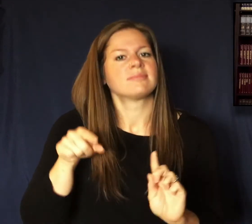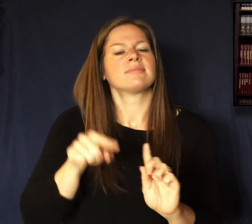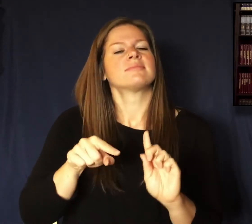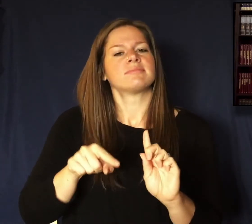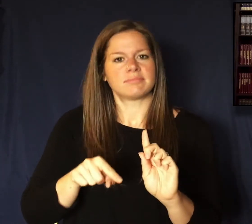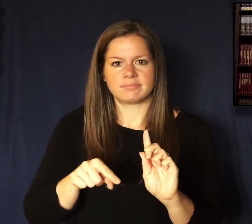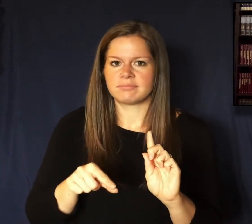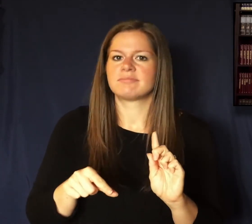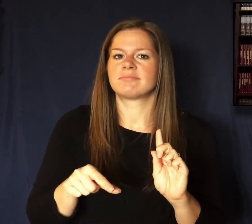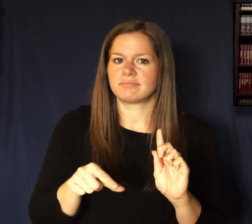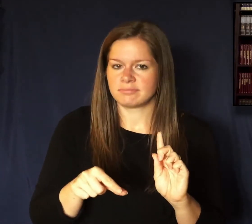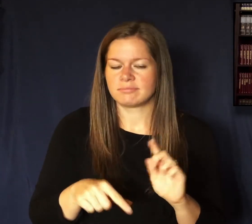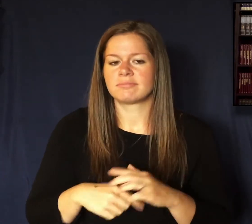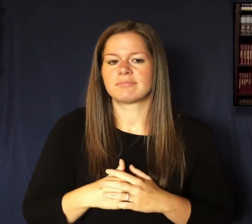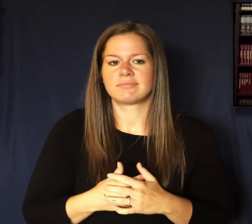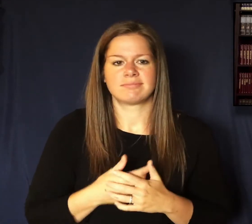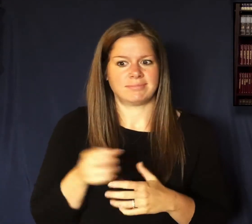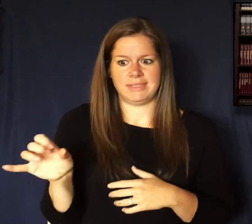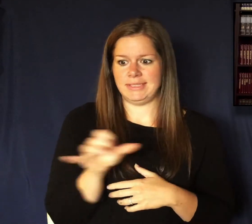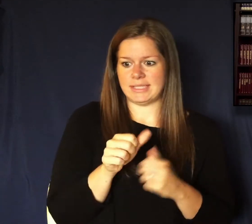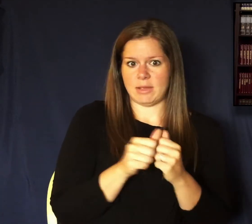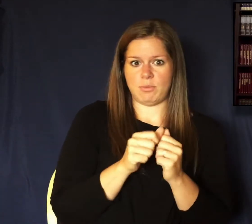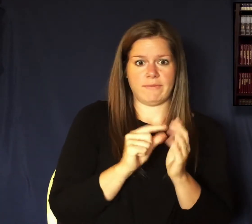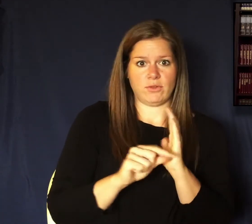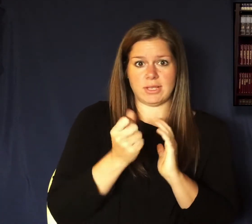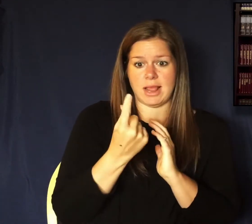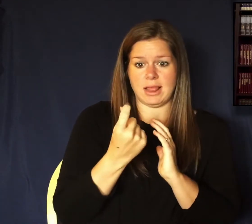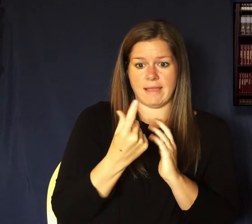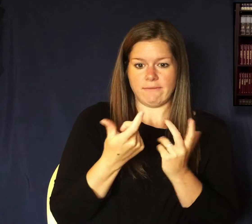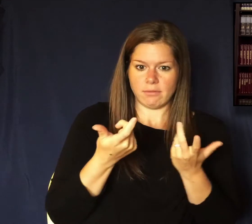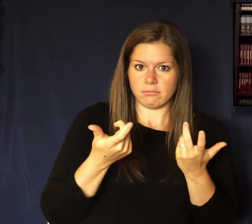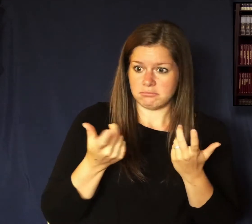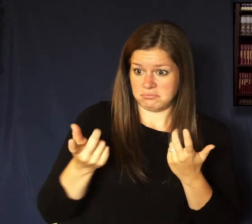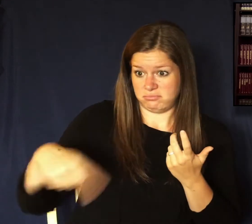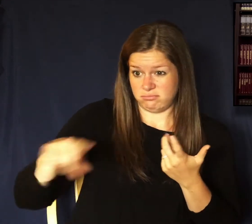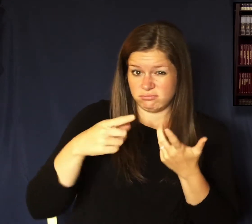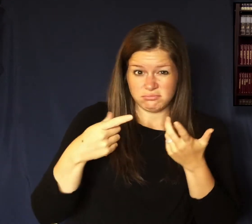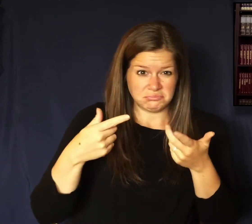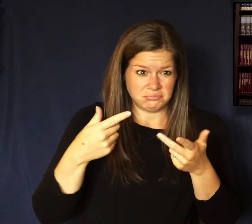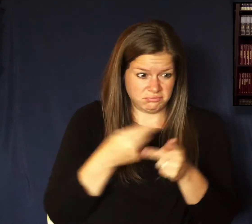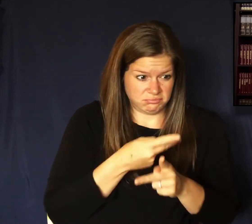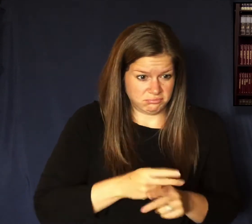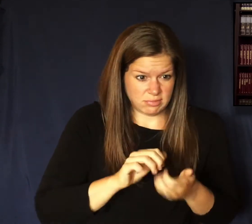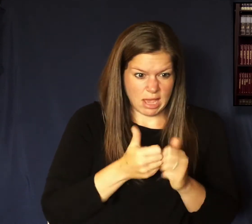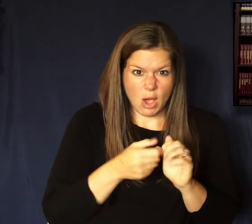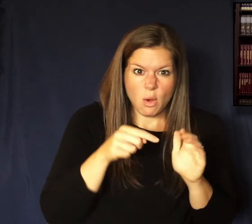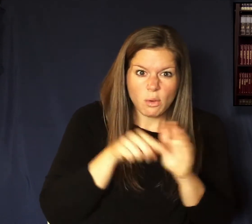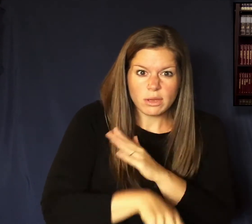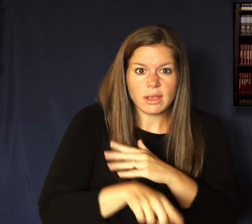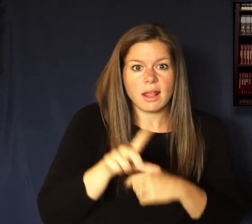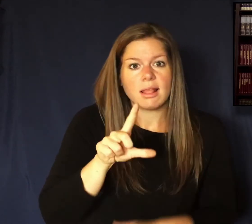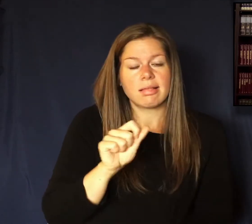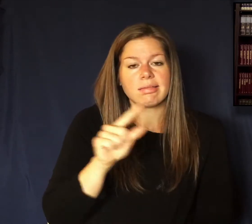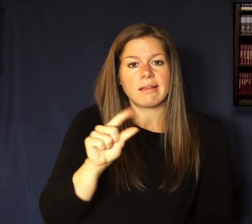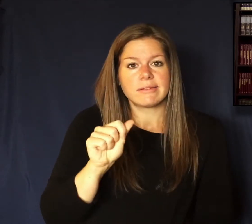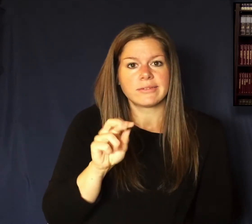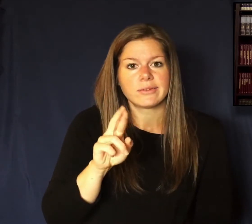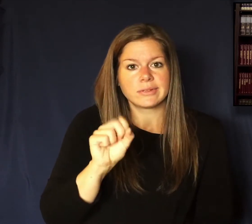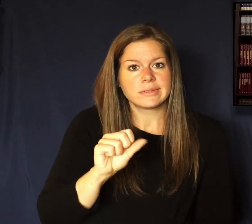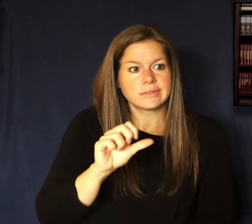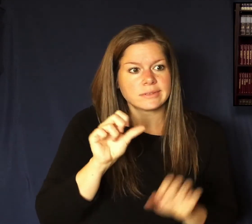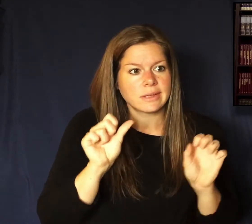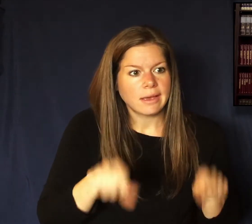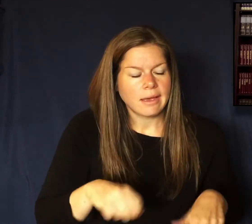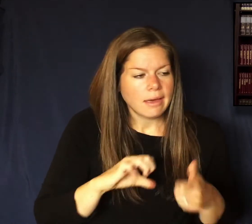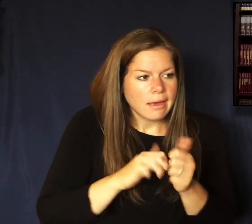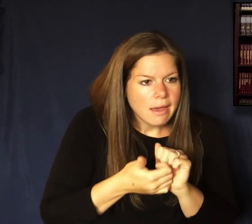kill Lazarus. Stop right there, and not to overdo this point, but I can't help but think of how many times